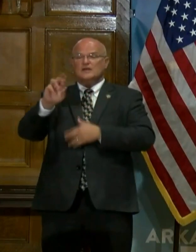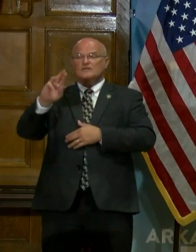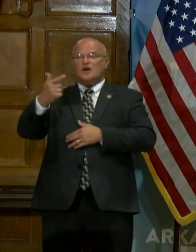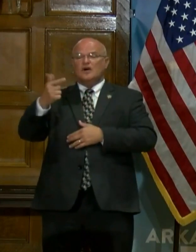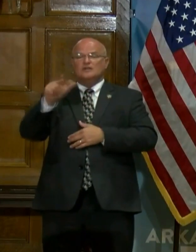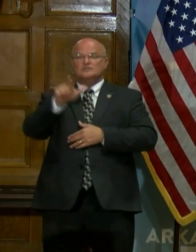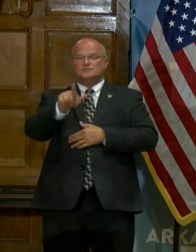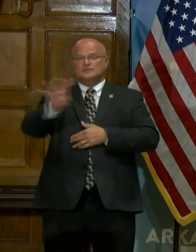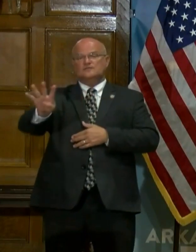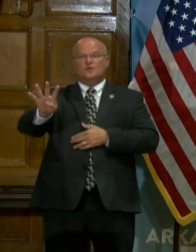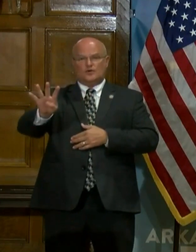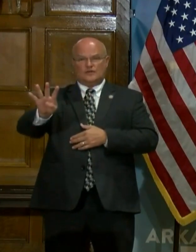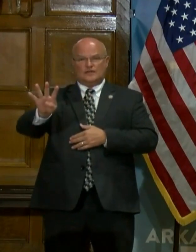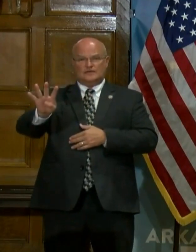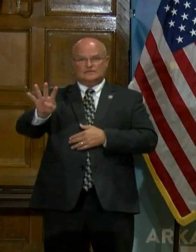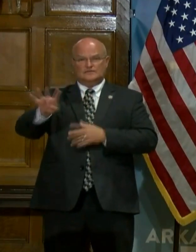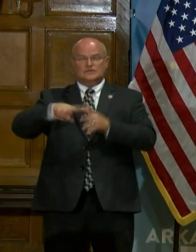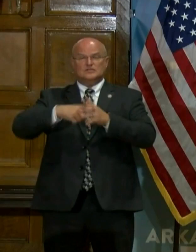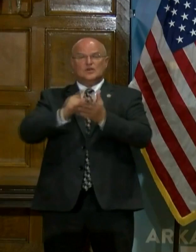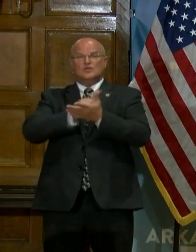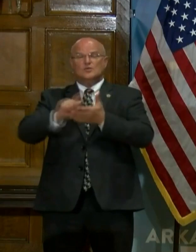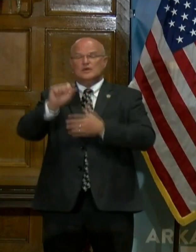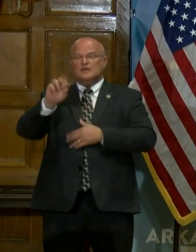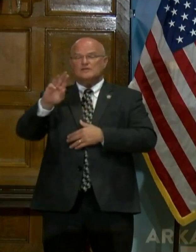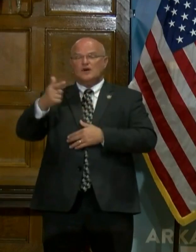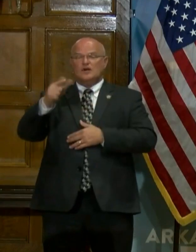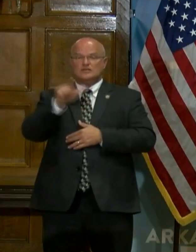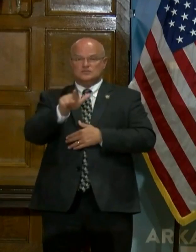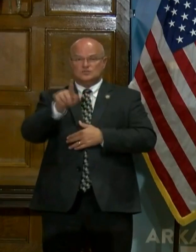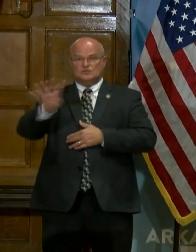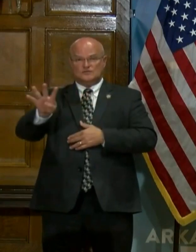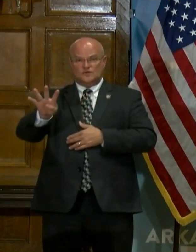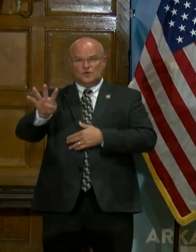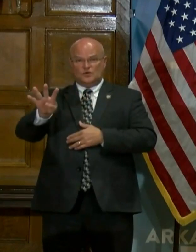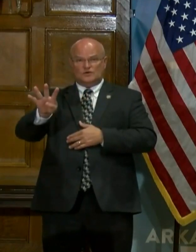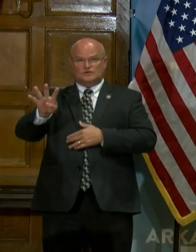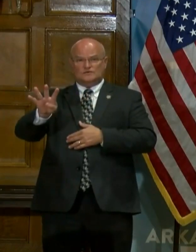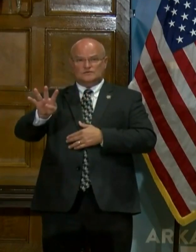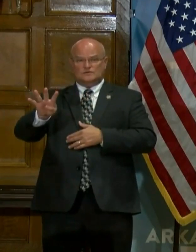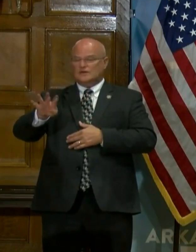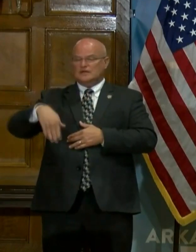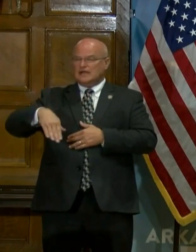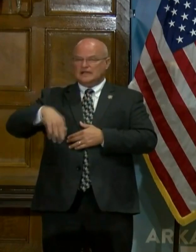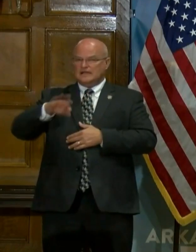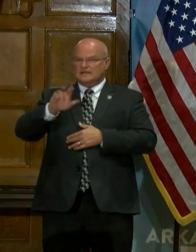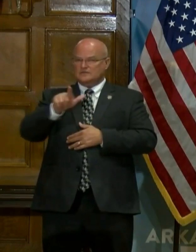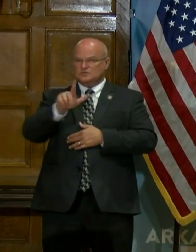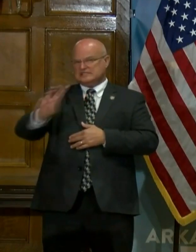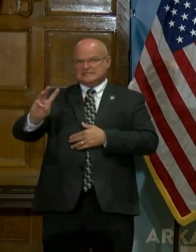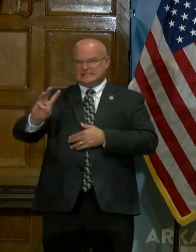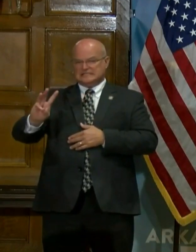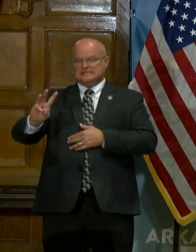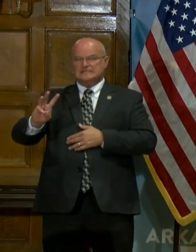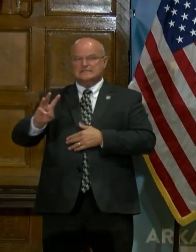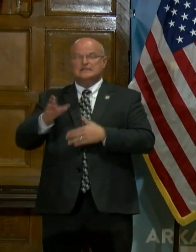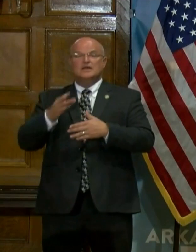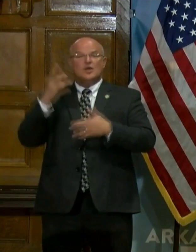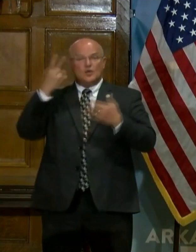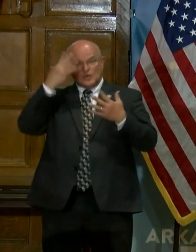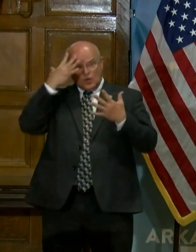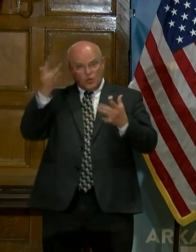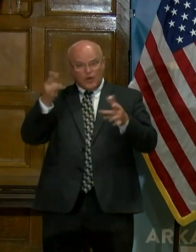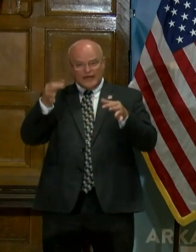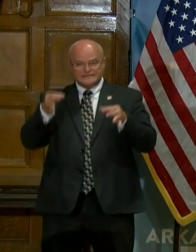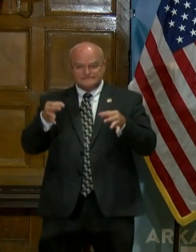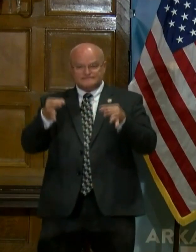August 24. Start the week of August 24, but no later than August 26. And the reason